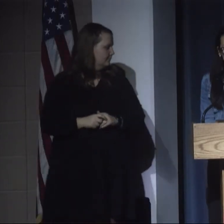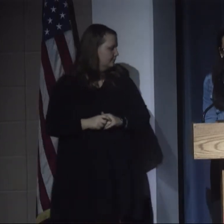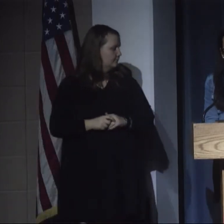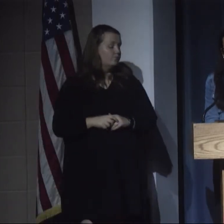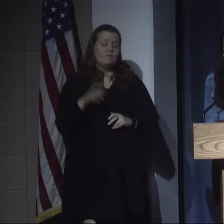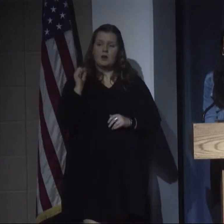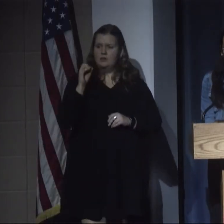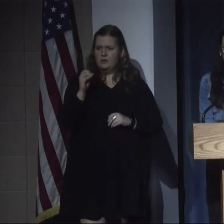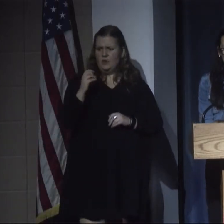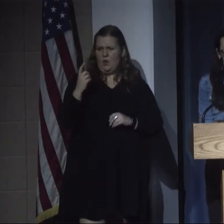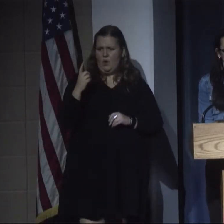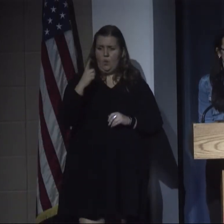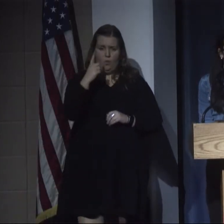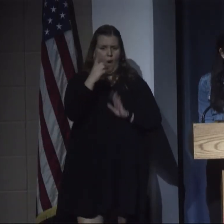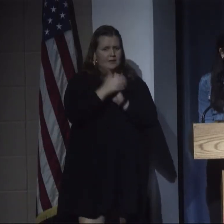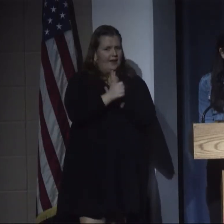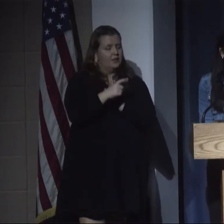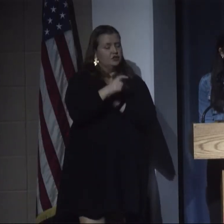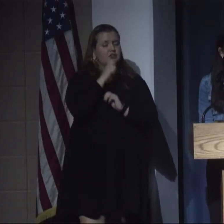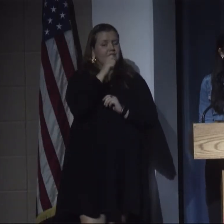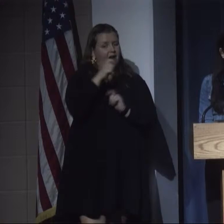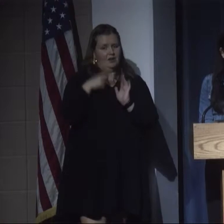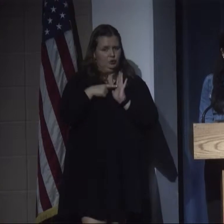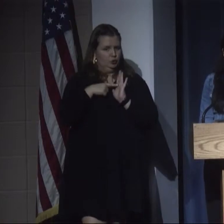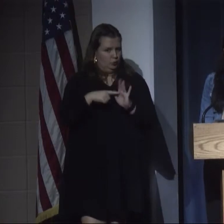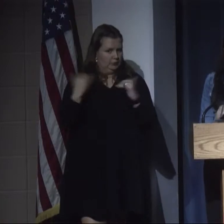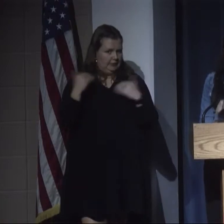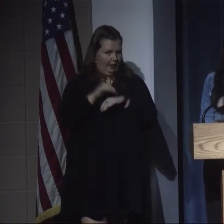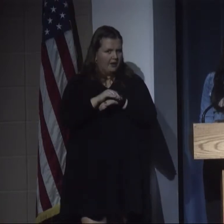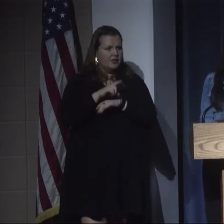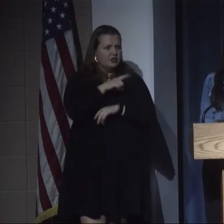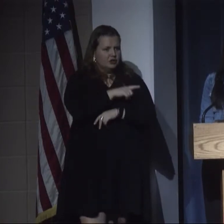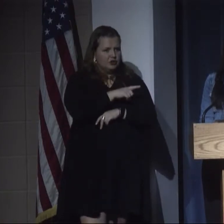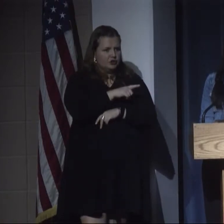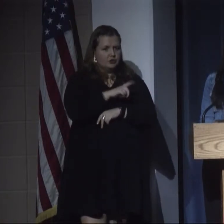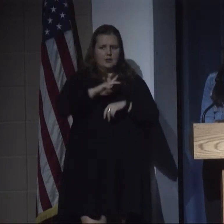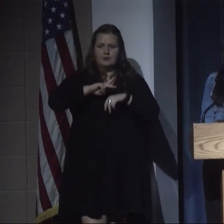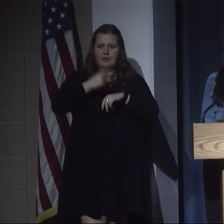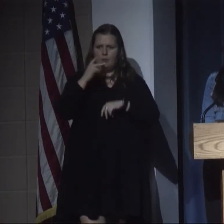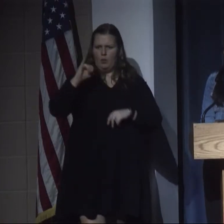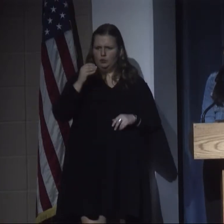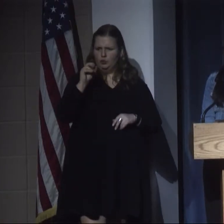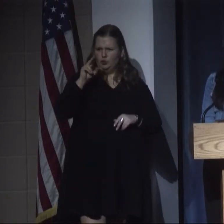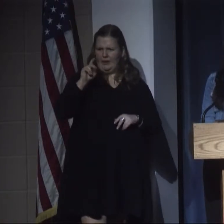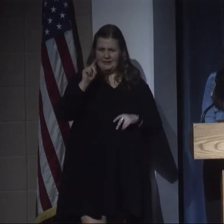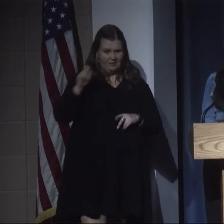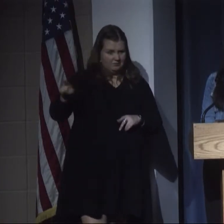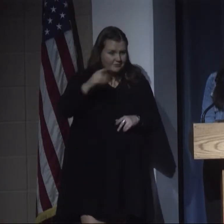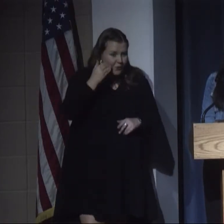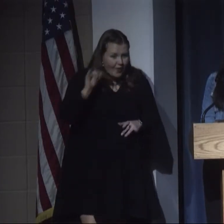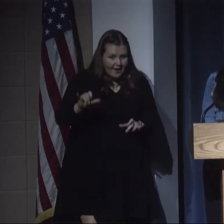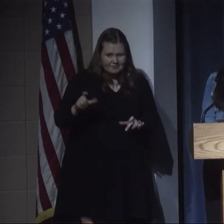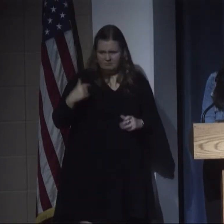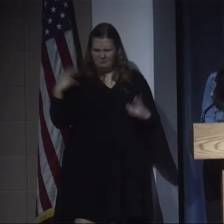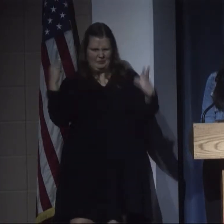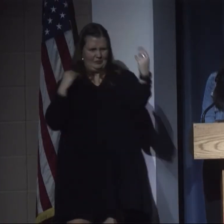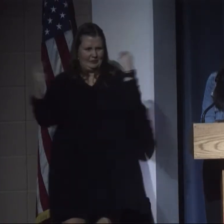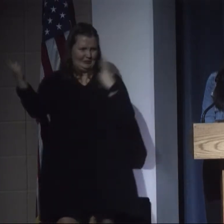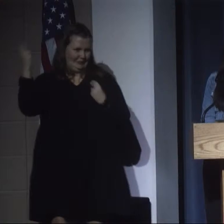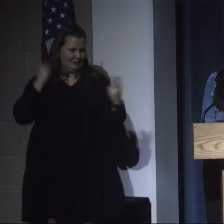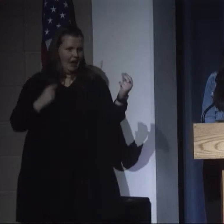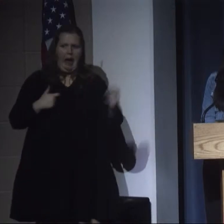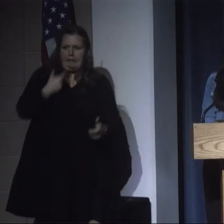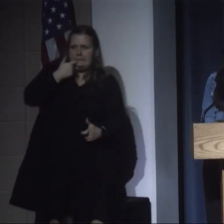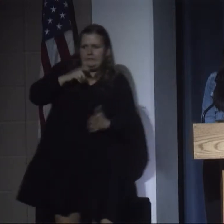So the one talent that she's not going to show you guys tonight is that she's double jointed. Anybody knew that? I learned